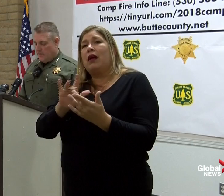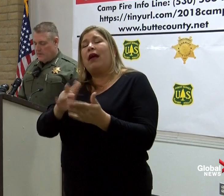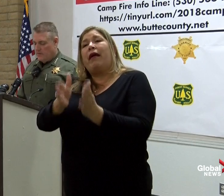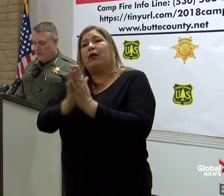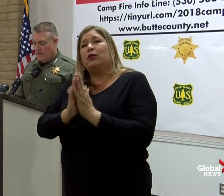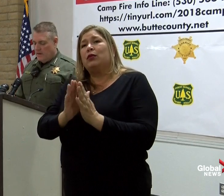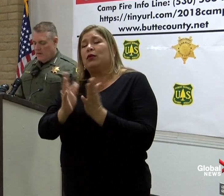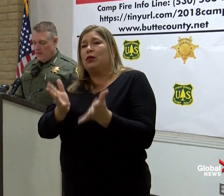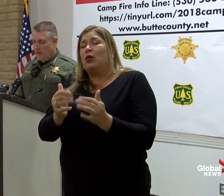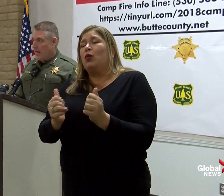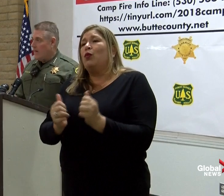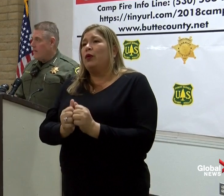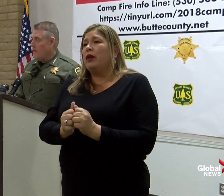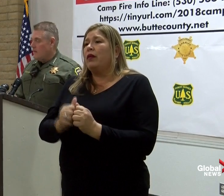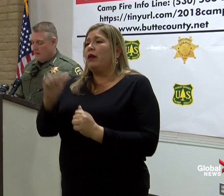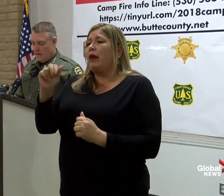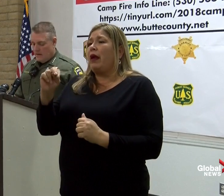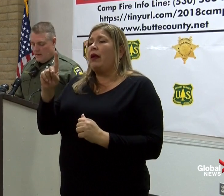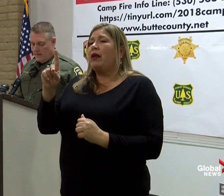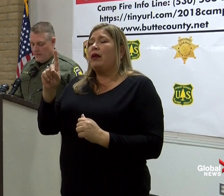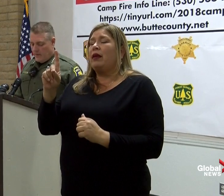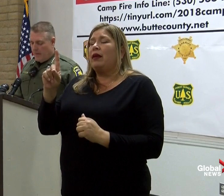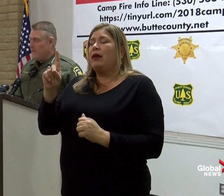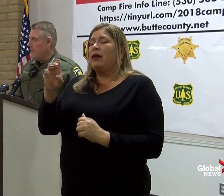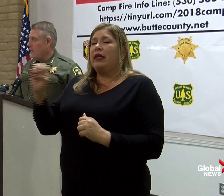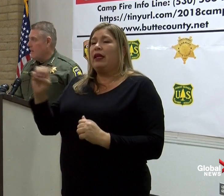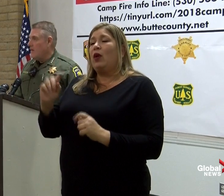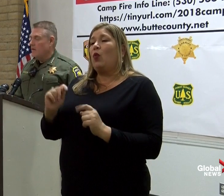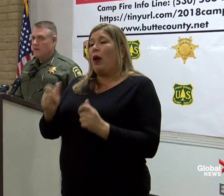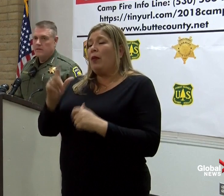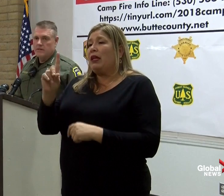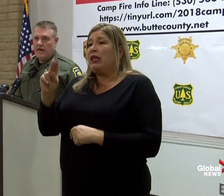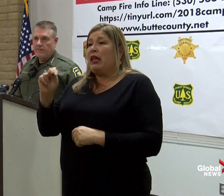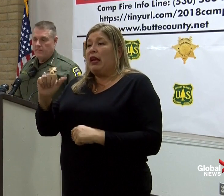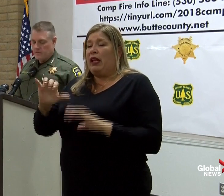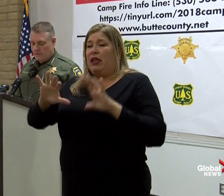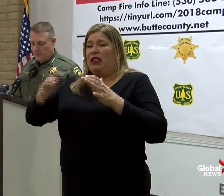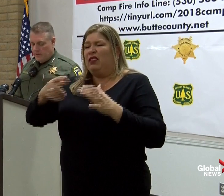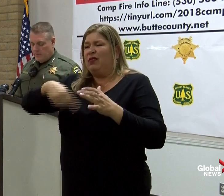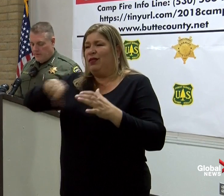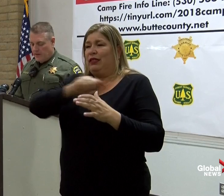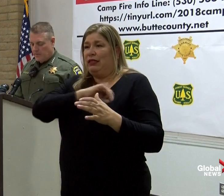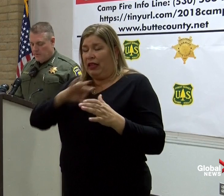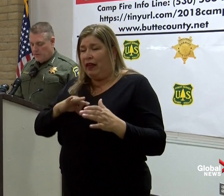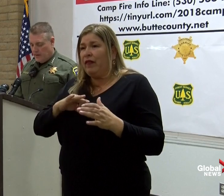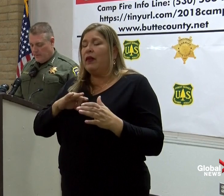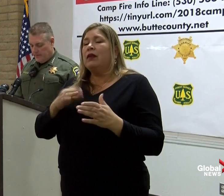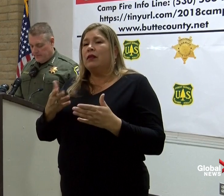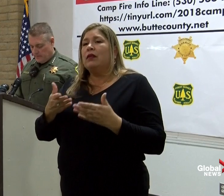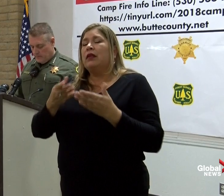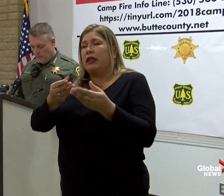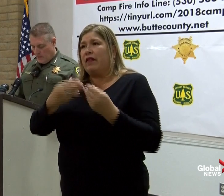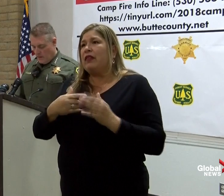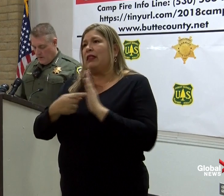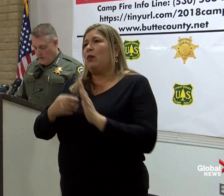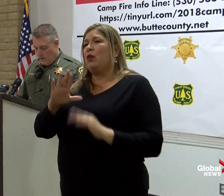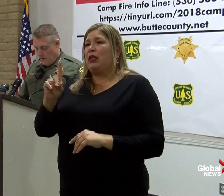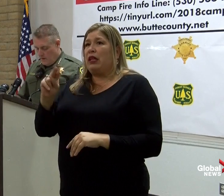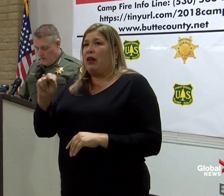ask to speak to the Andy Rapid DNA staff members, and please provide us with a sample.